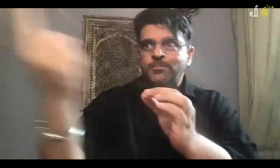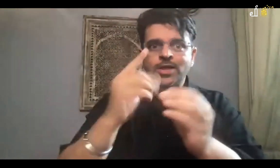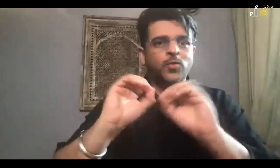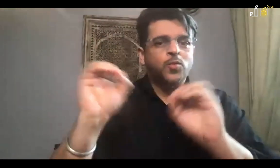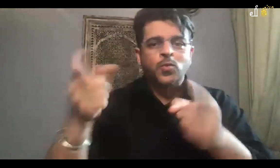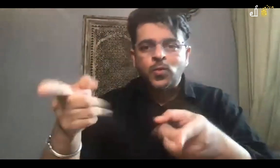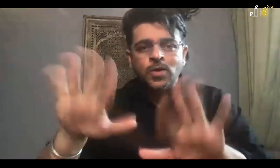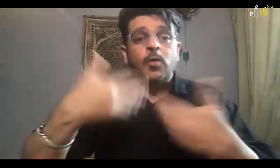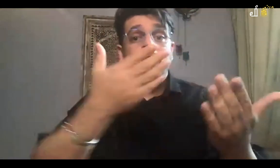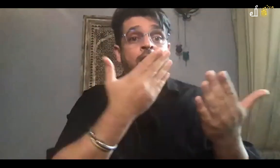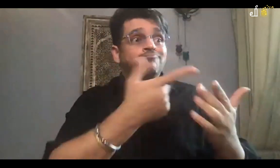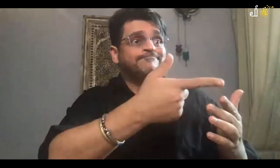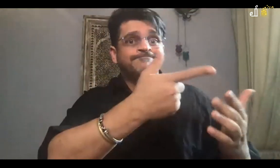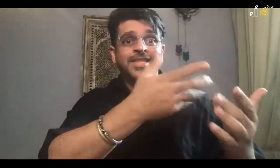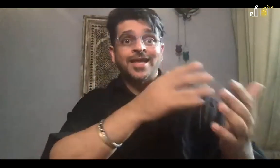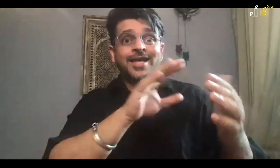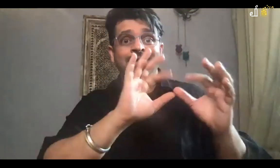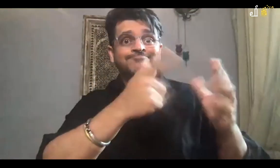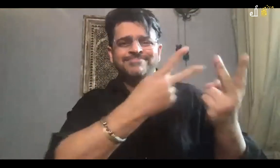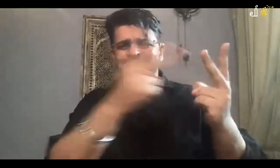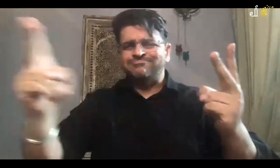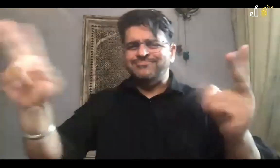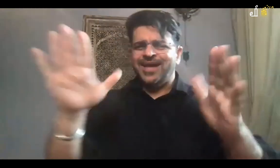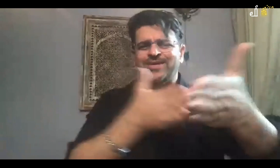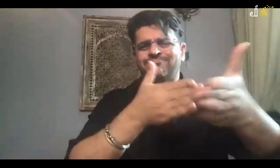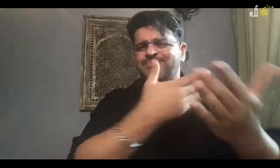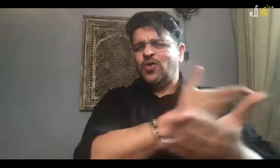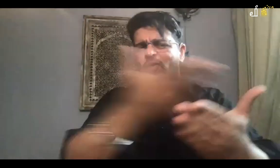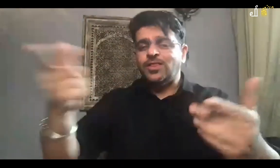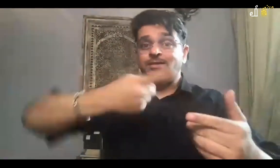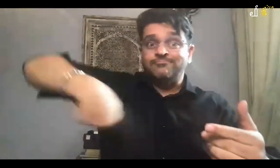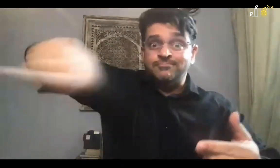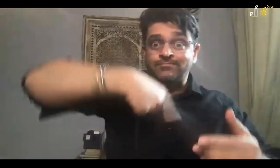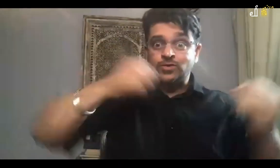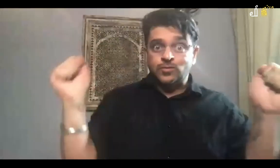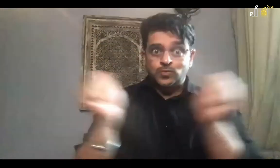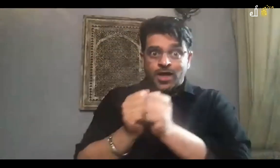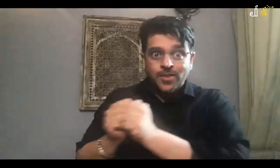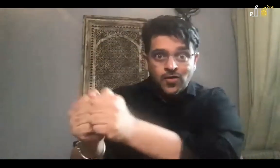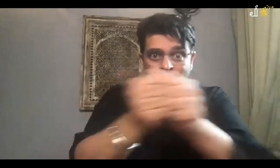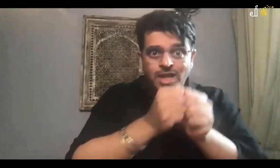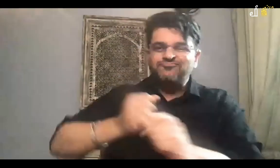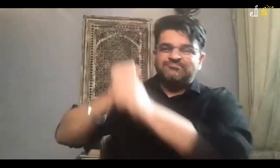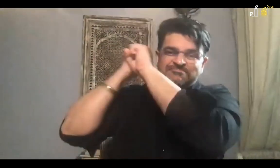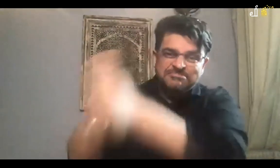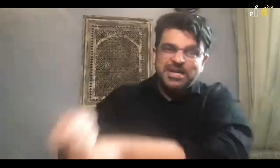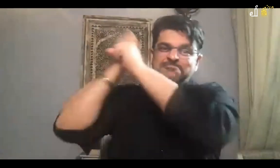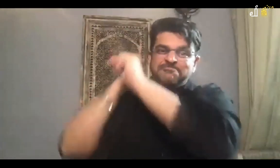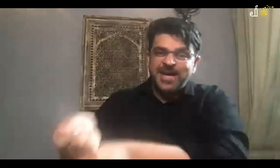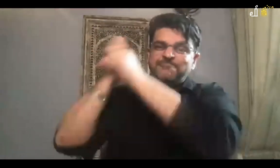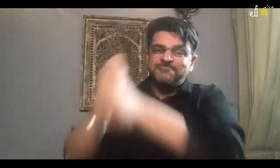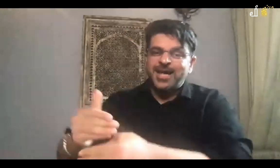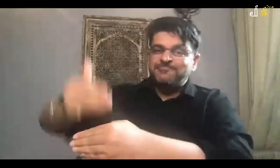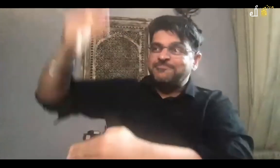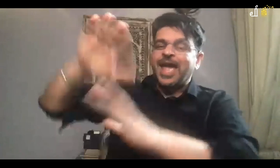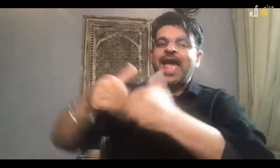no promotions at workplaces, interpreters not being available, or different kinds of challenges are there, and we together have